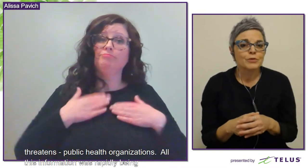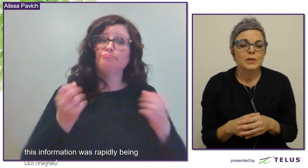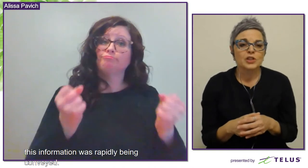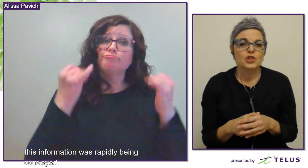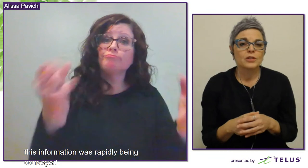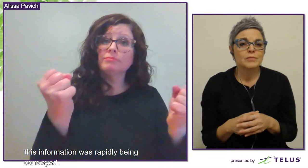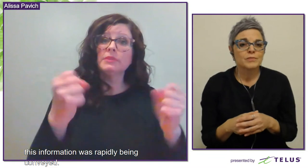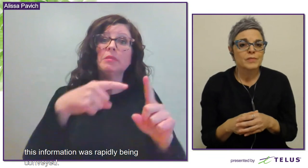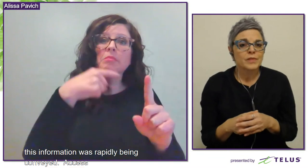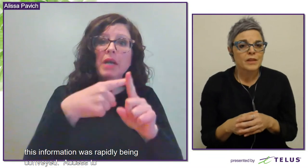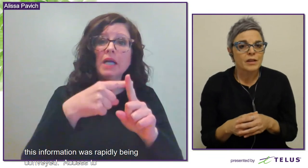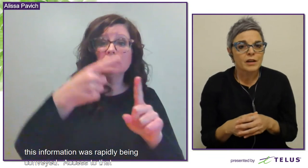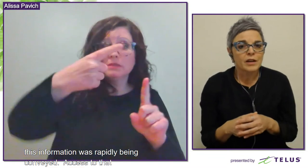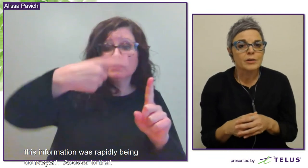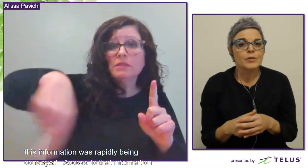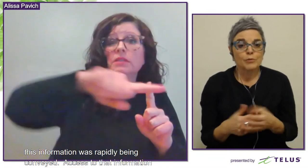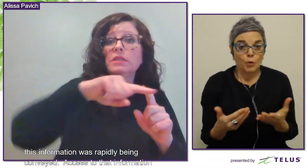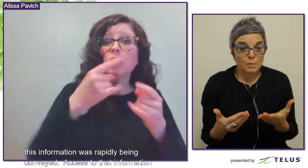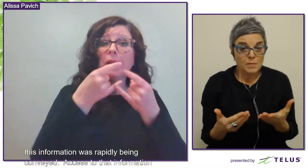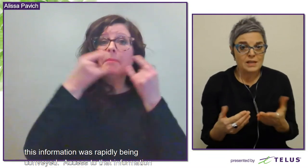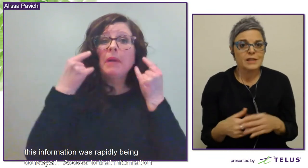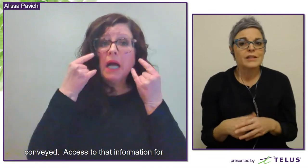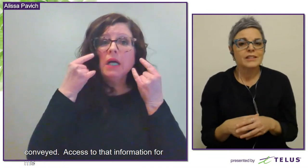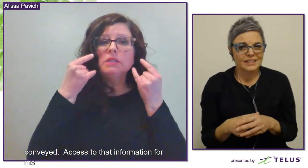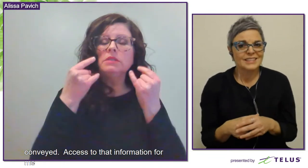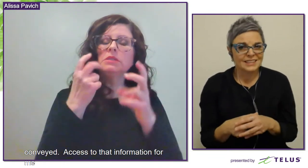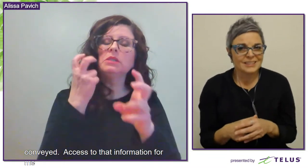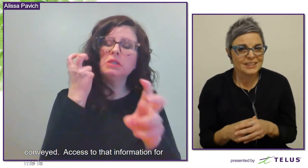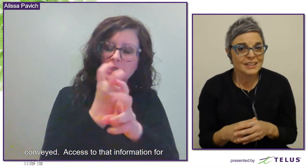that information, for me,